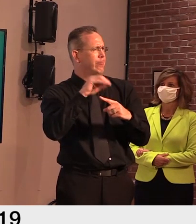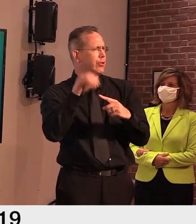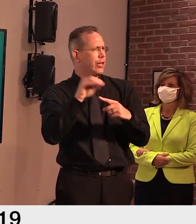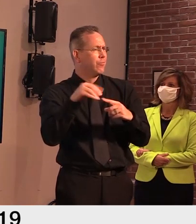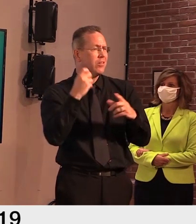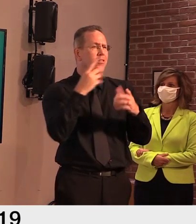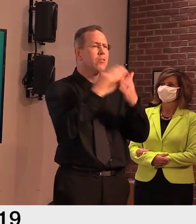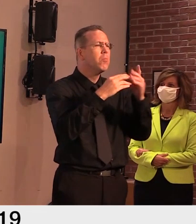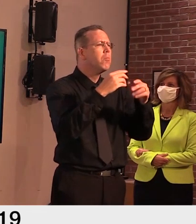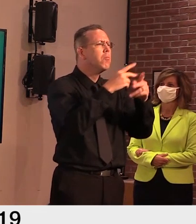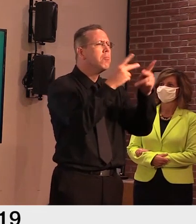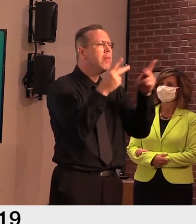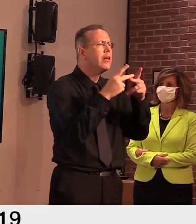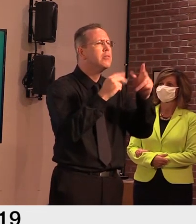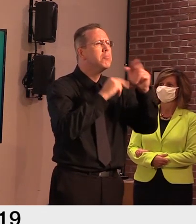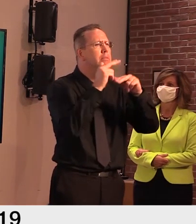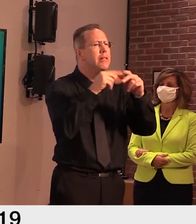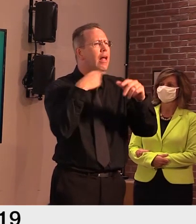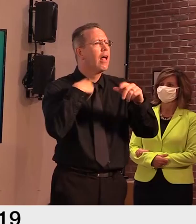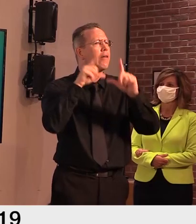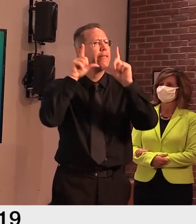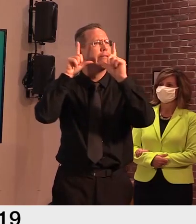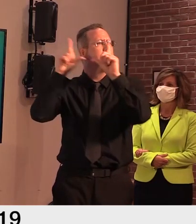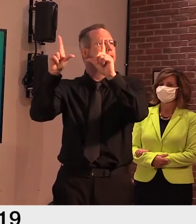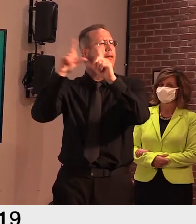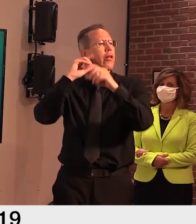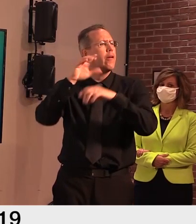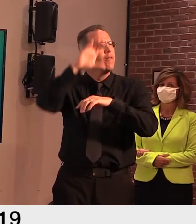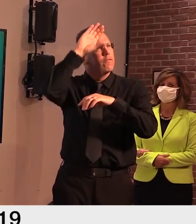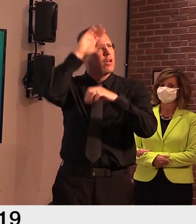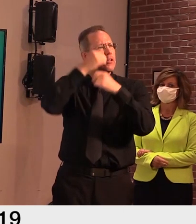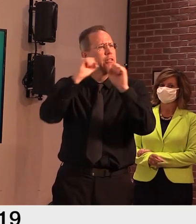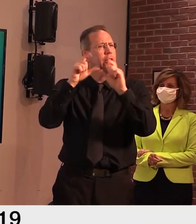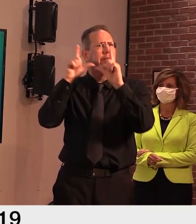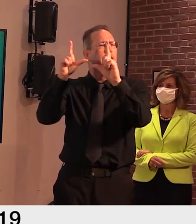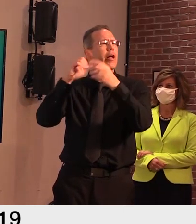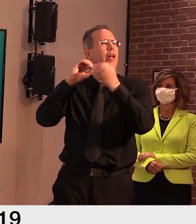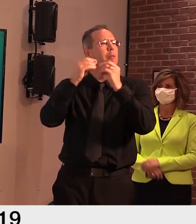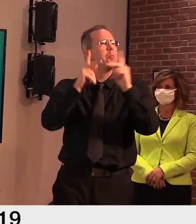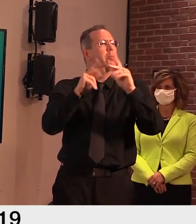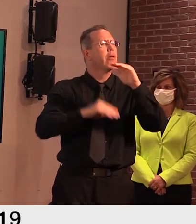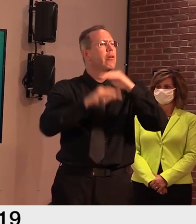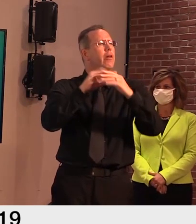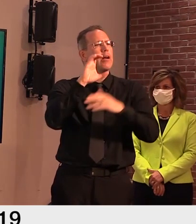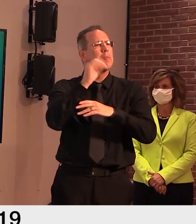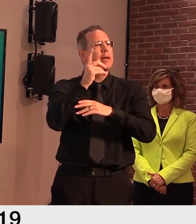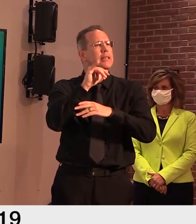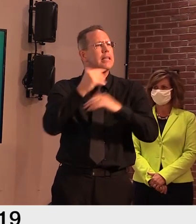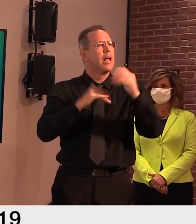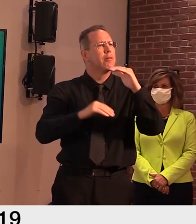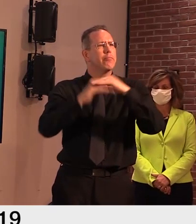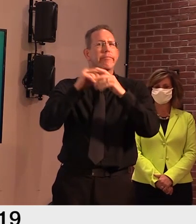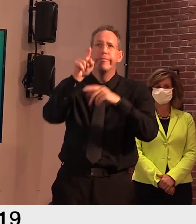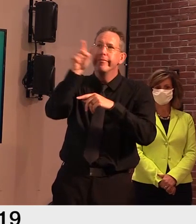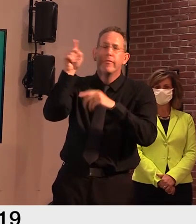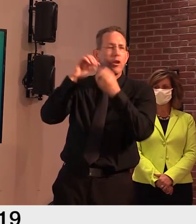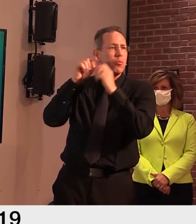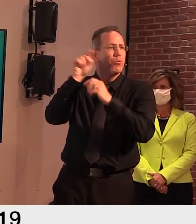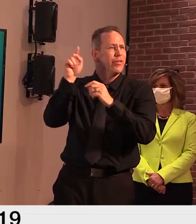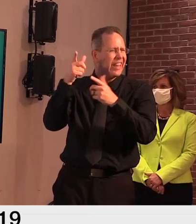under COVID on fire capacity better than basing it on, say, just square footage? Yeah, it was based on